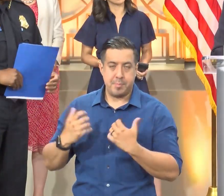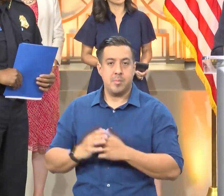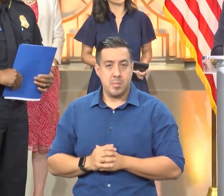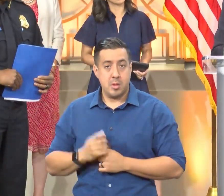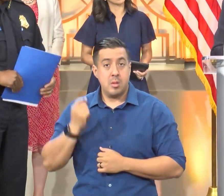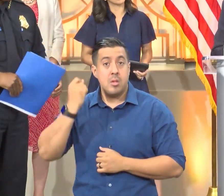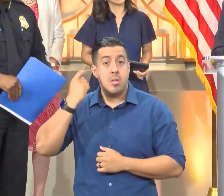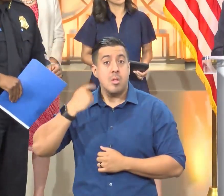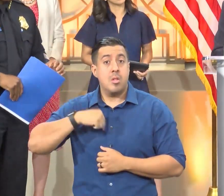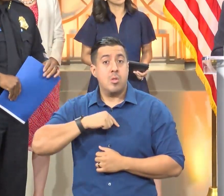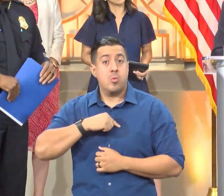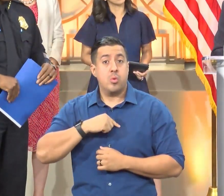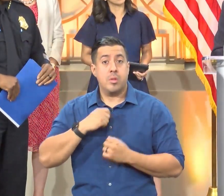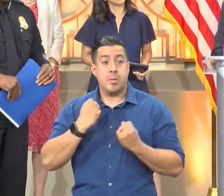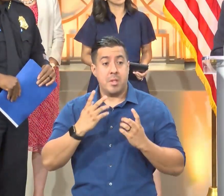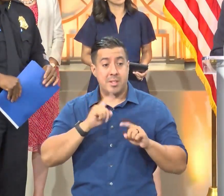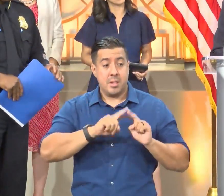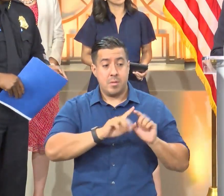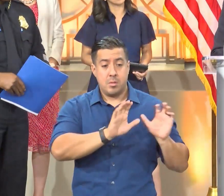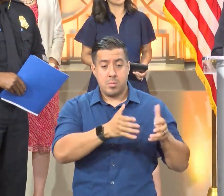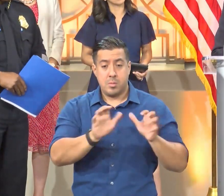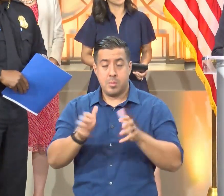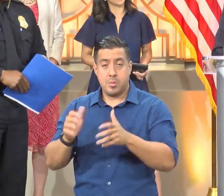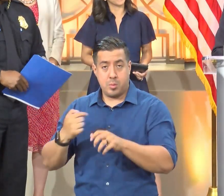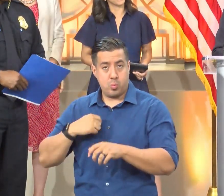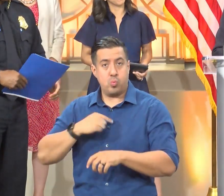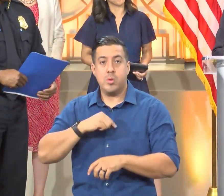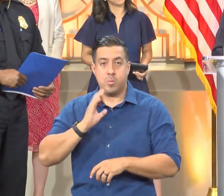crack down in all of these categories,